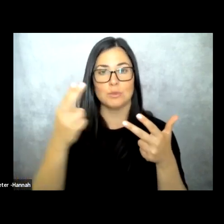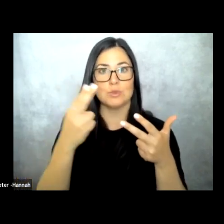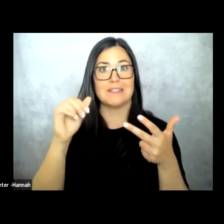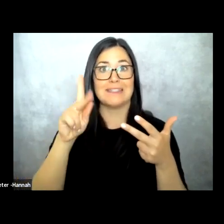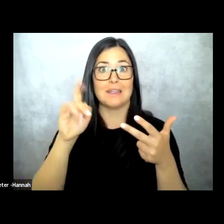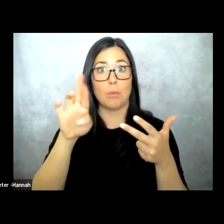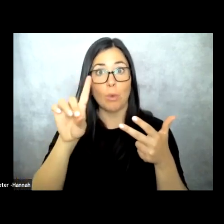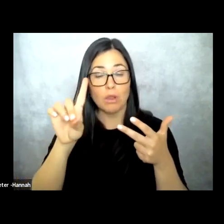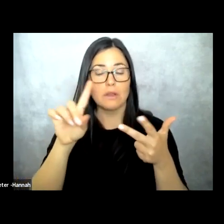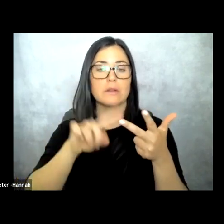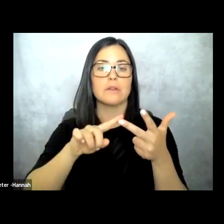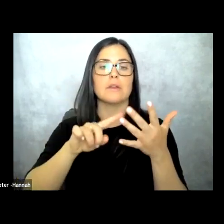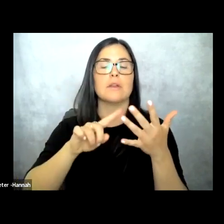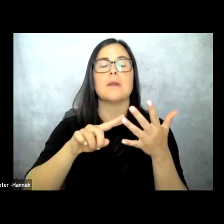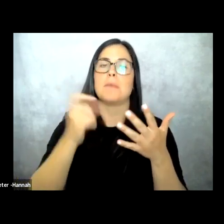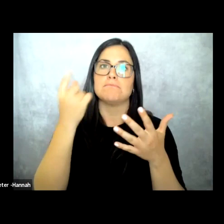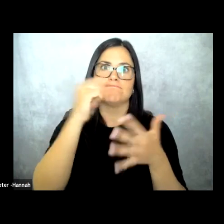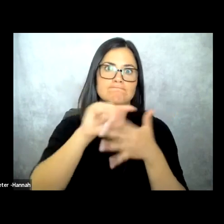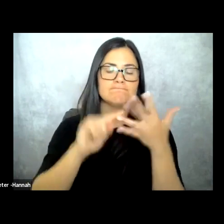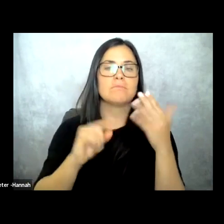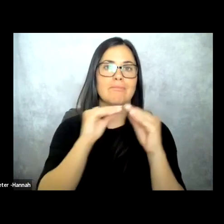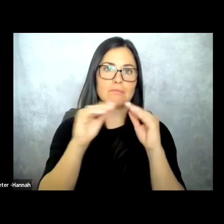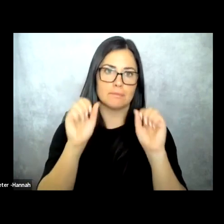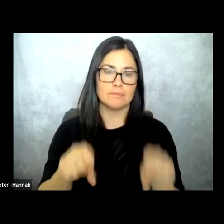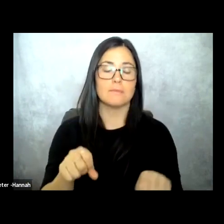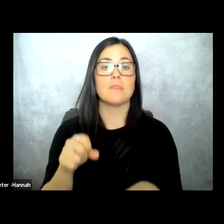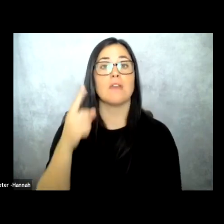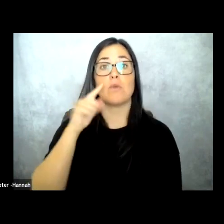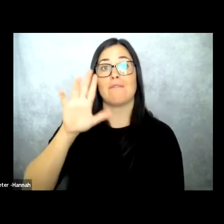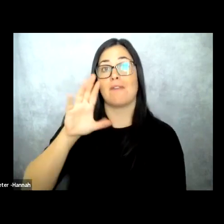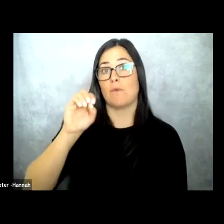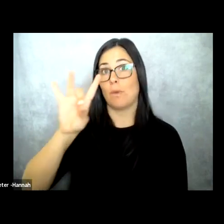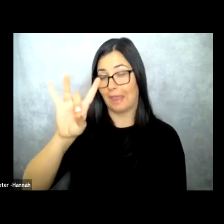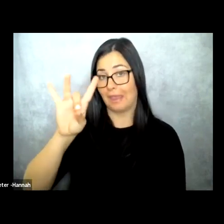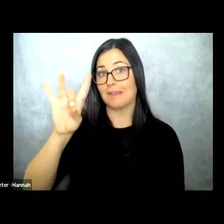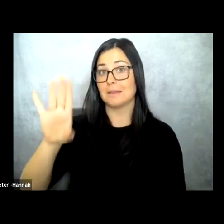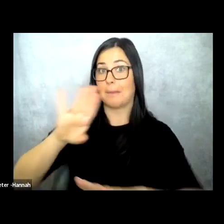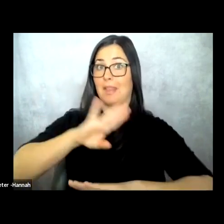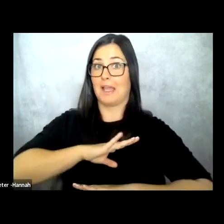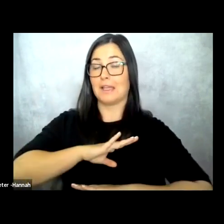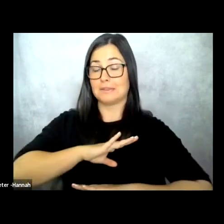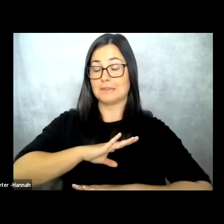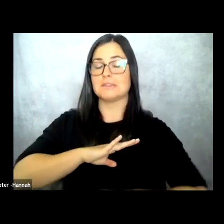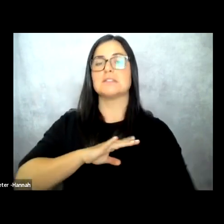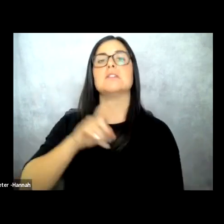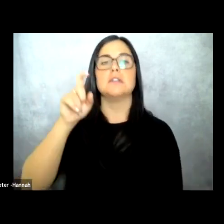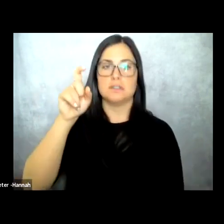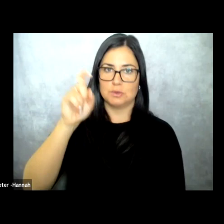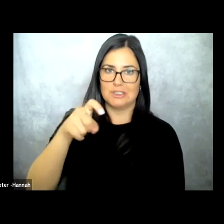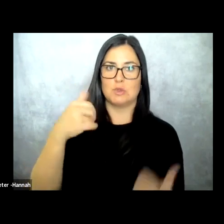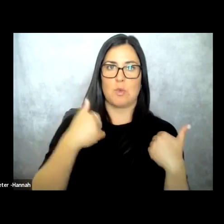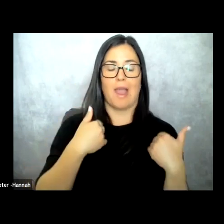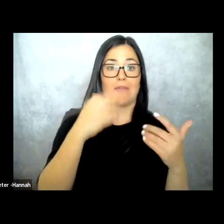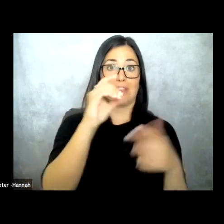keyboard. But ultimately, for 508 compliance, you need to have a document that is